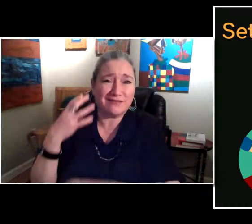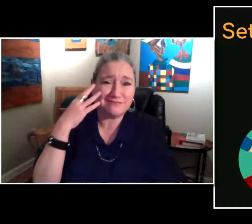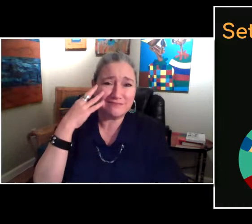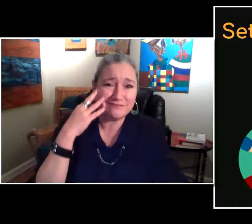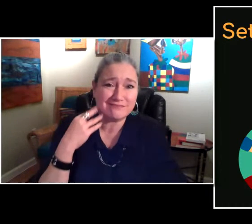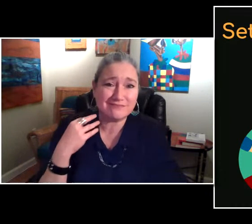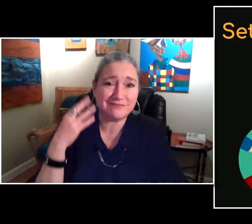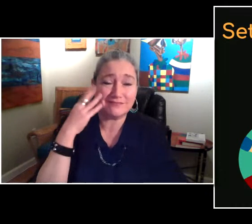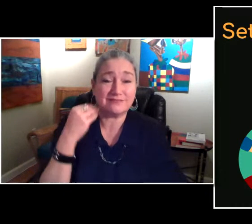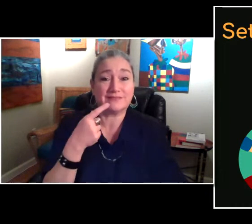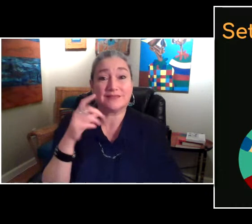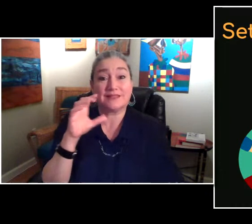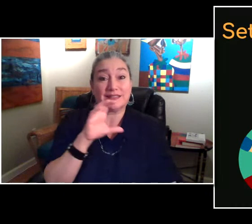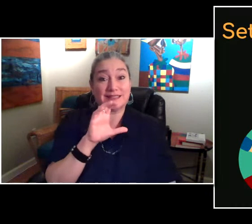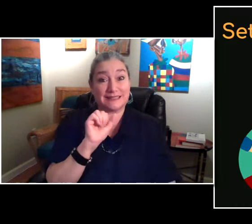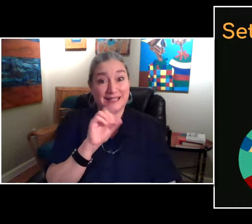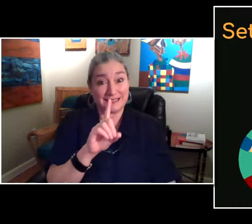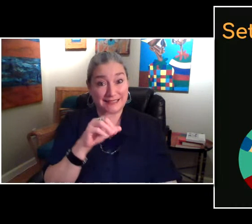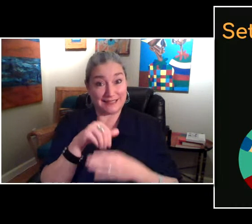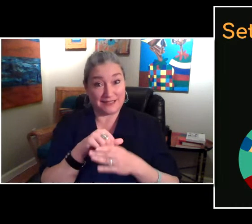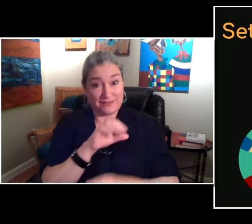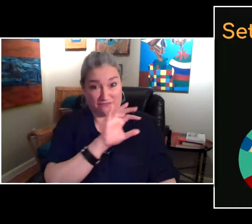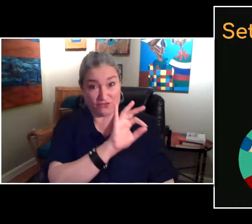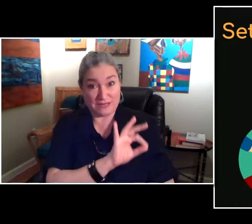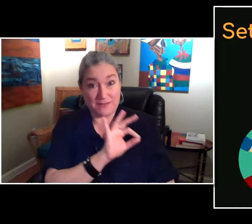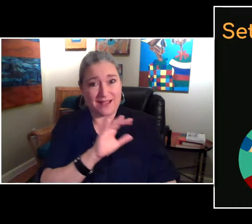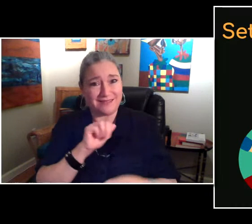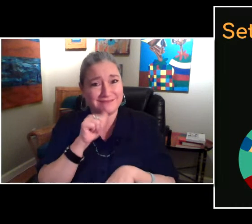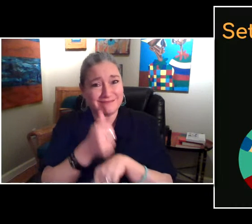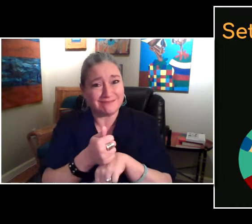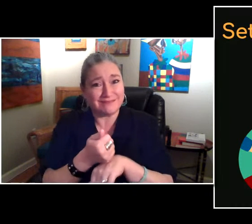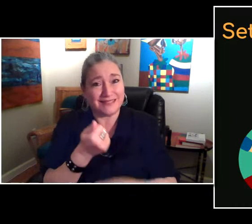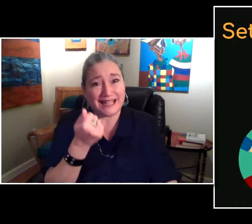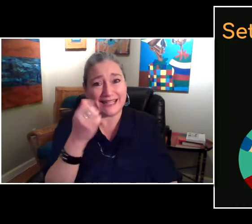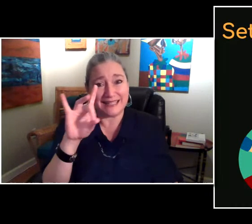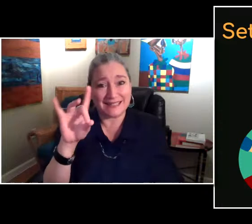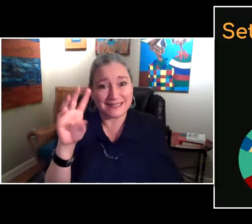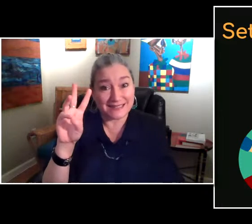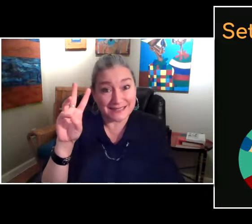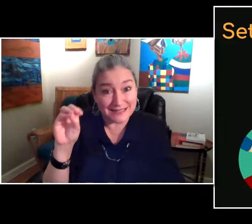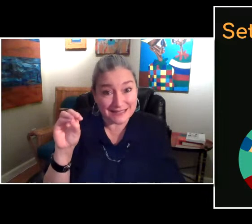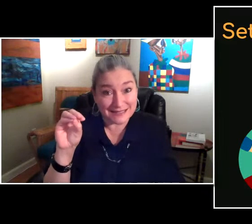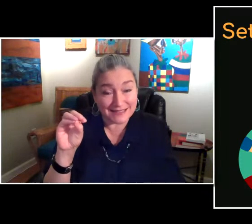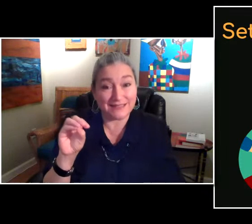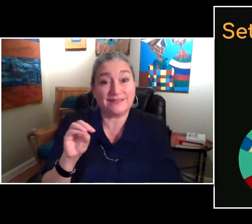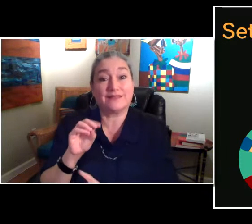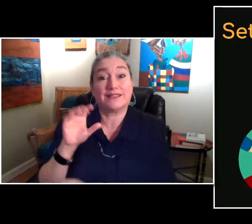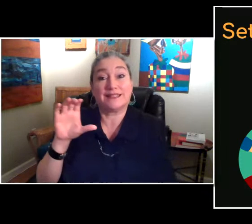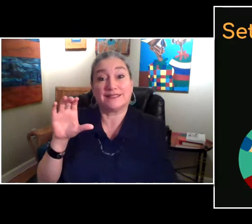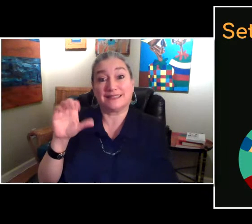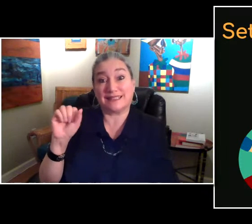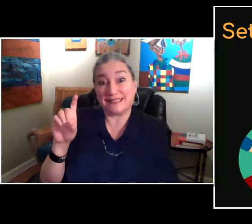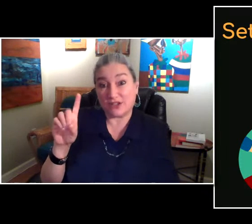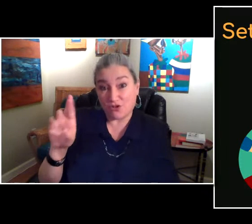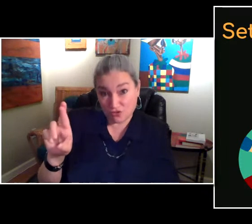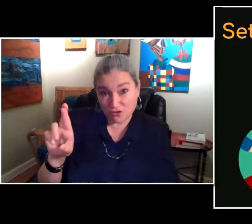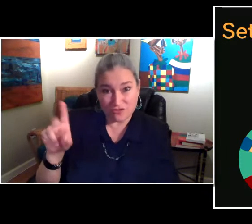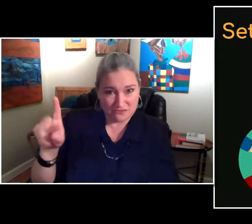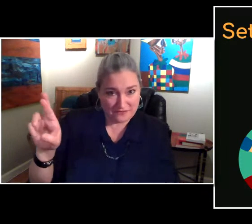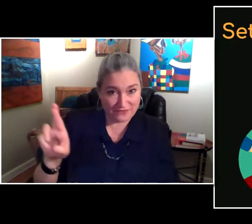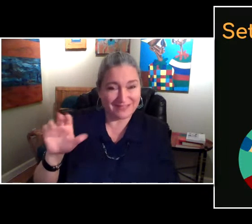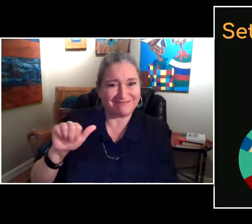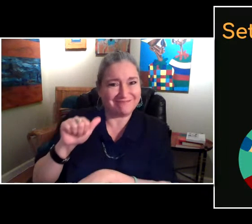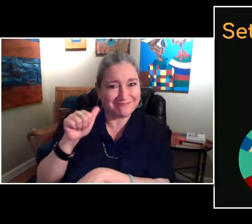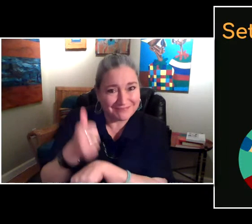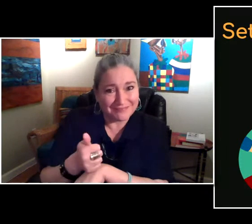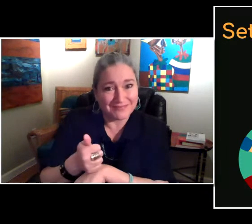area of study, because for so many years, both schools have extensive experience. CSD in Fremont was established